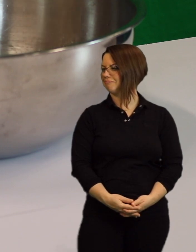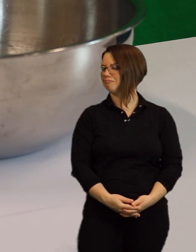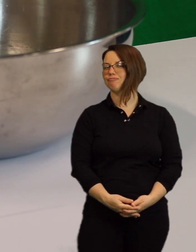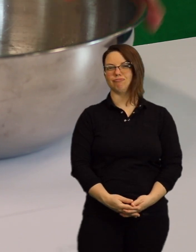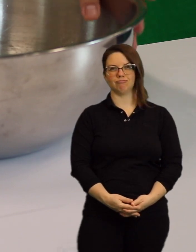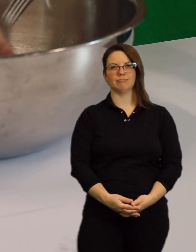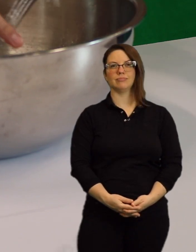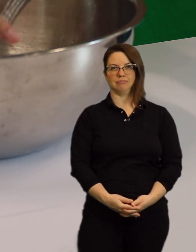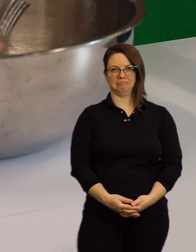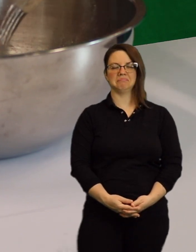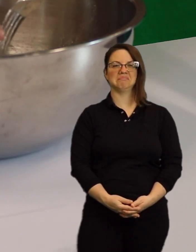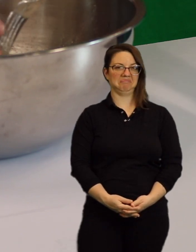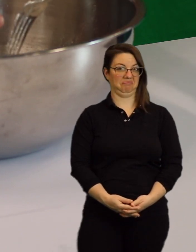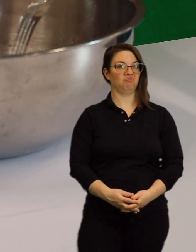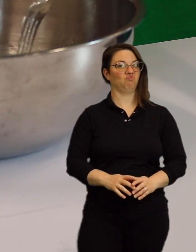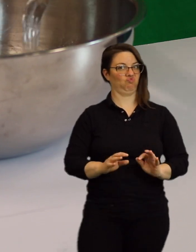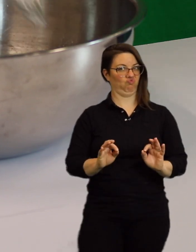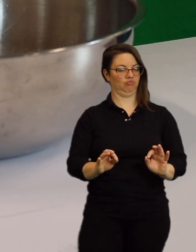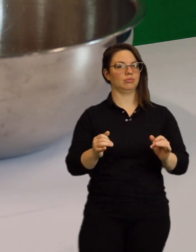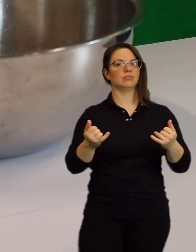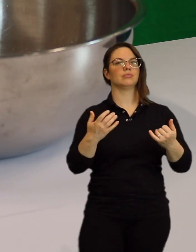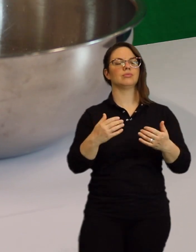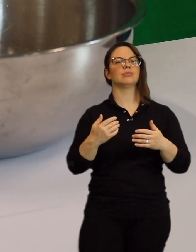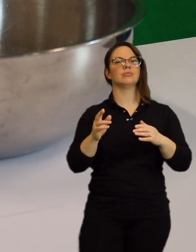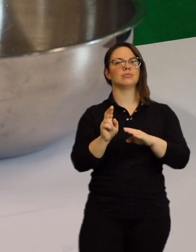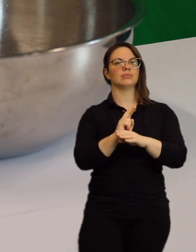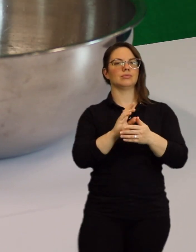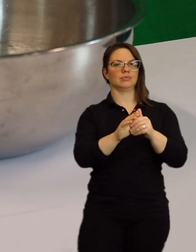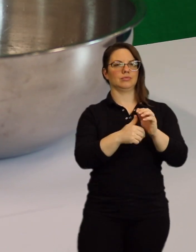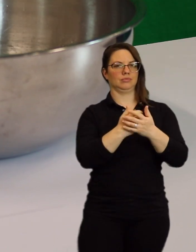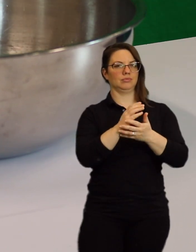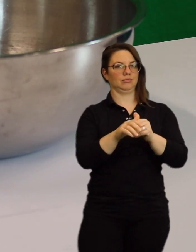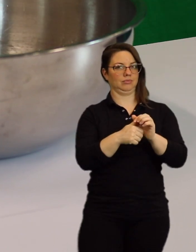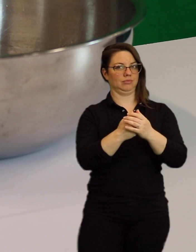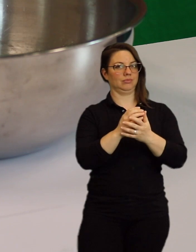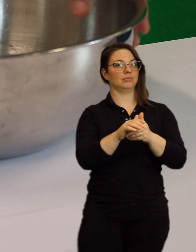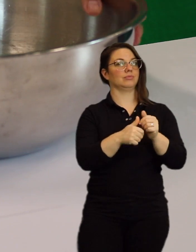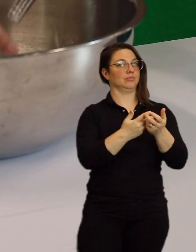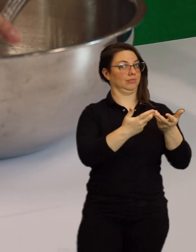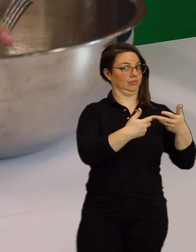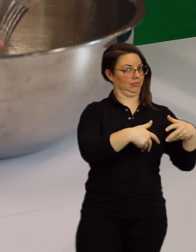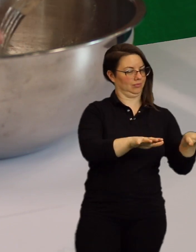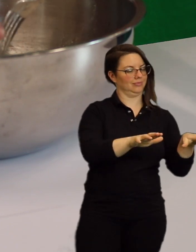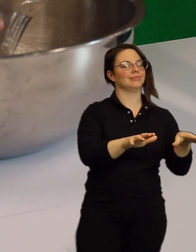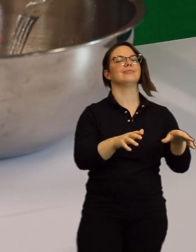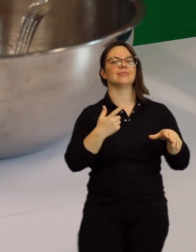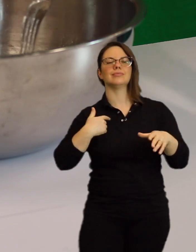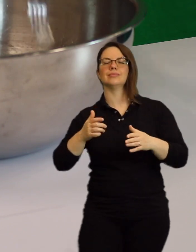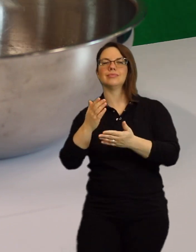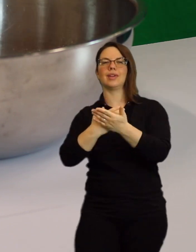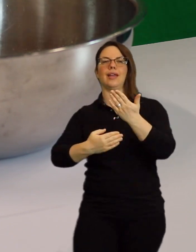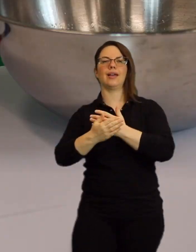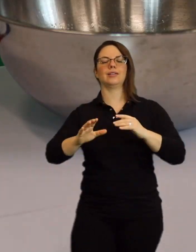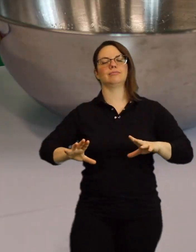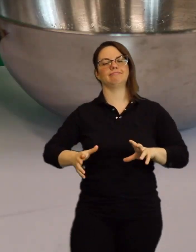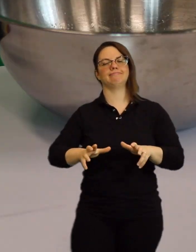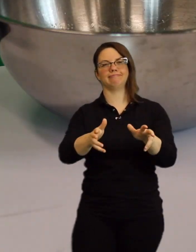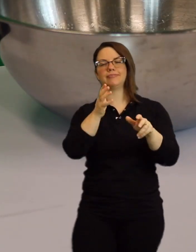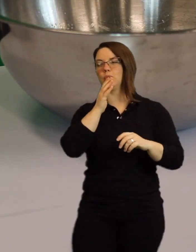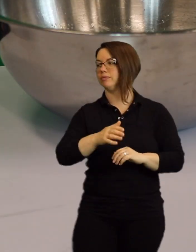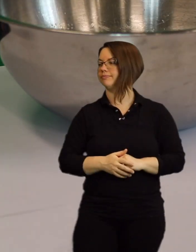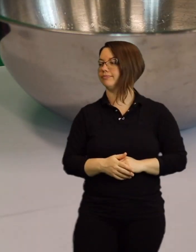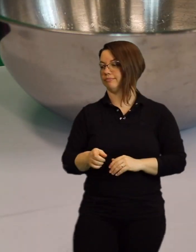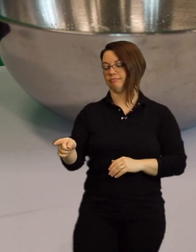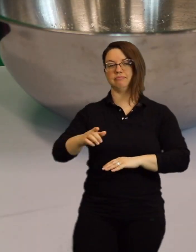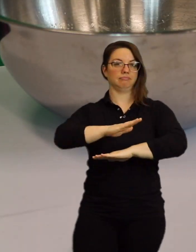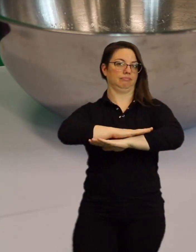Alright, so now we're going to start using our hands, and we've already washed them really good, and we've washed our table here, so we're actually